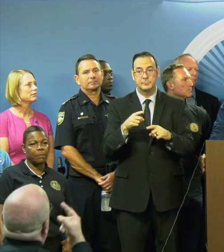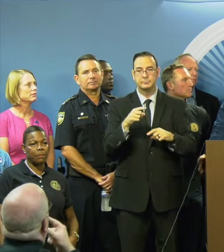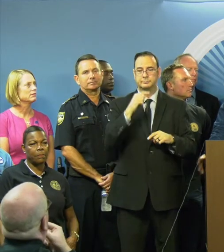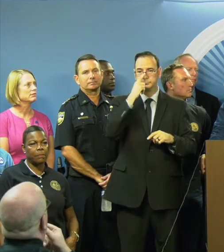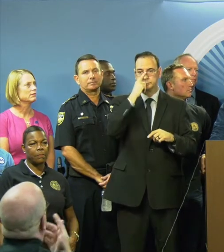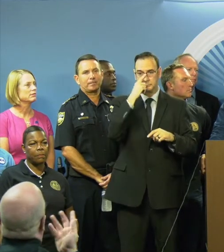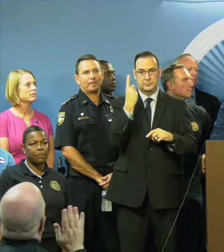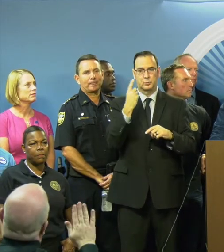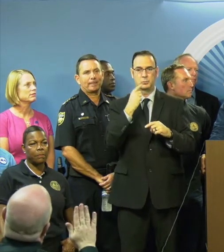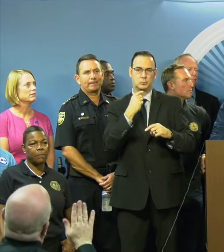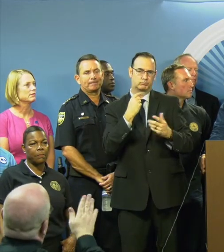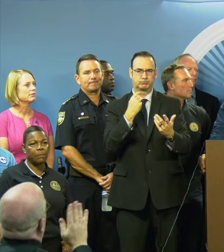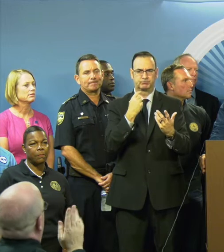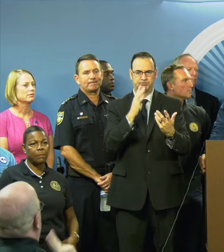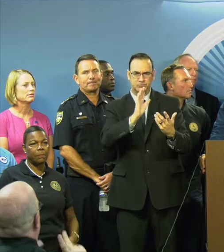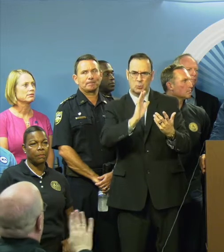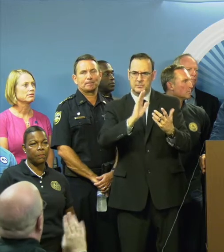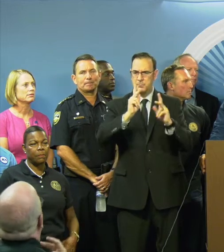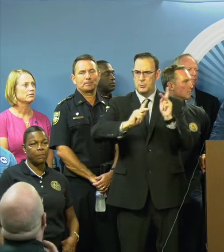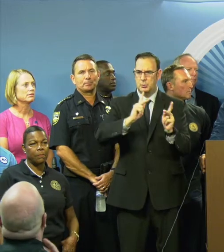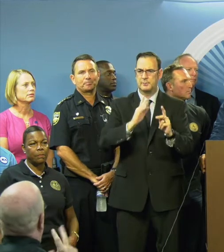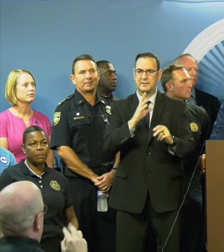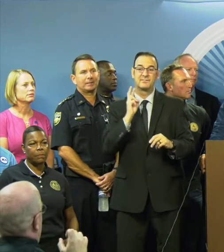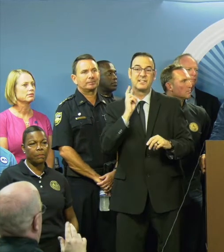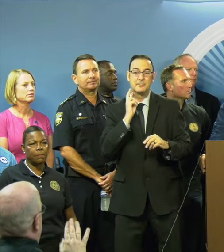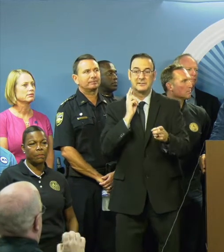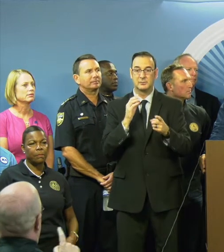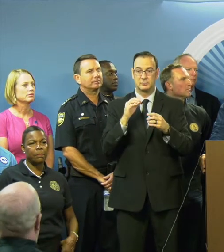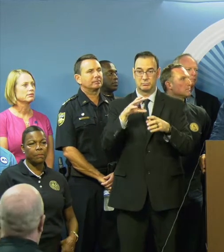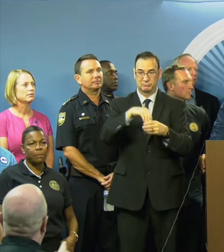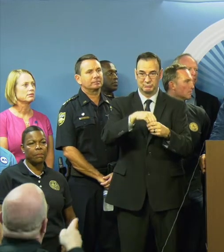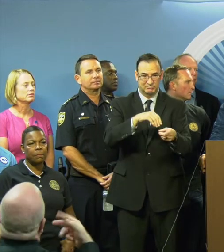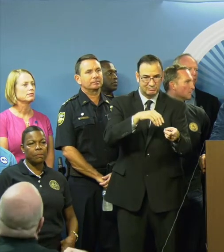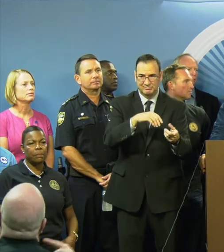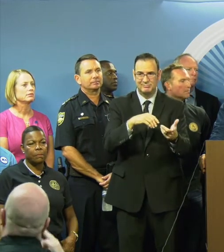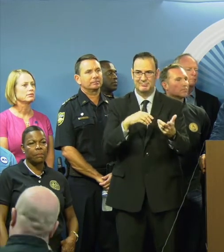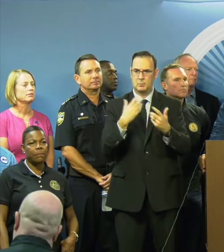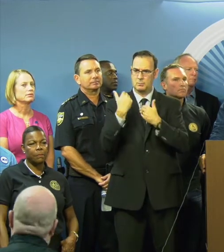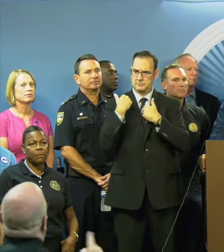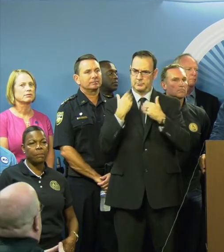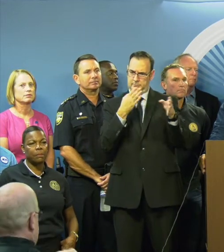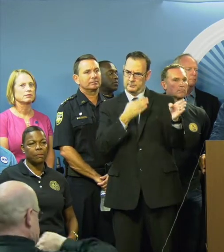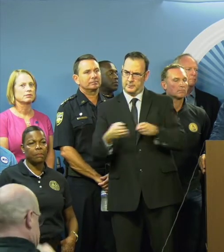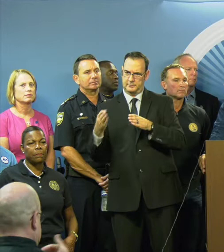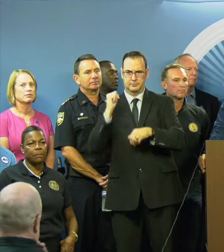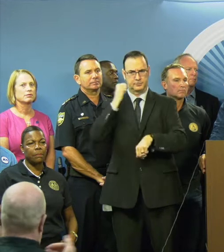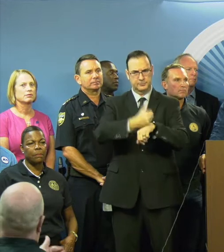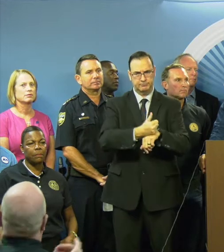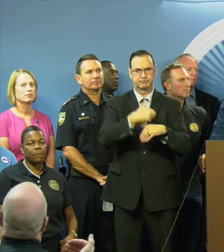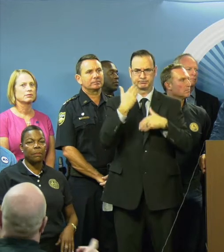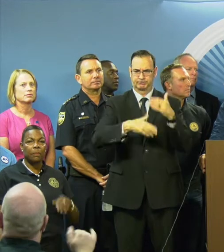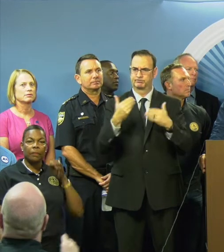has vulnerable folks under your care, you know, you're responsible for having a plan and executing a plan. And if you have